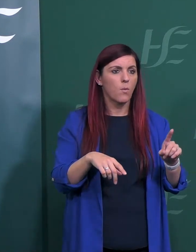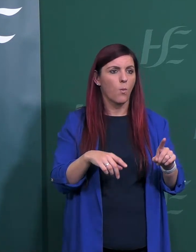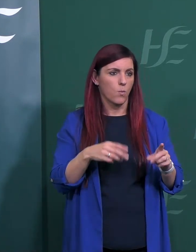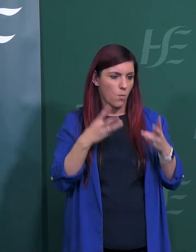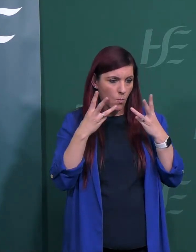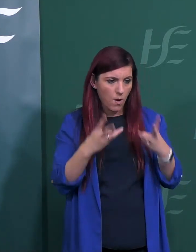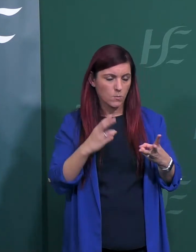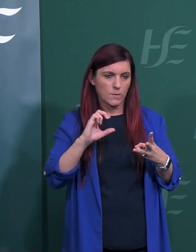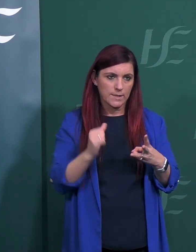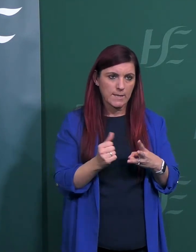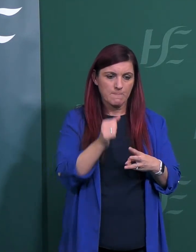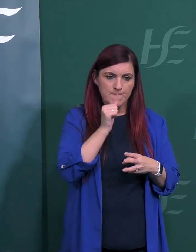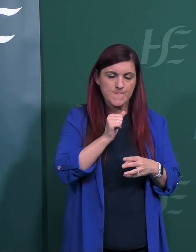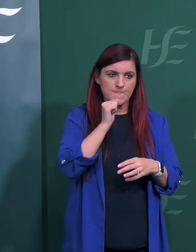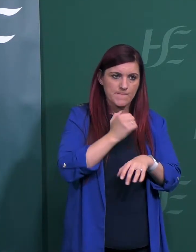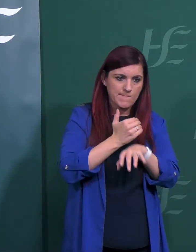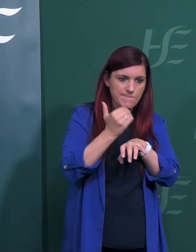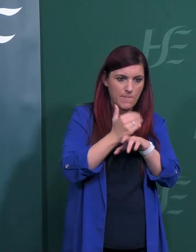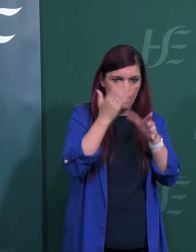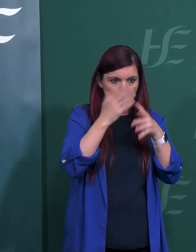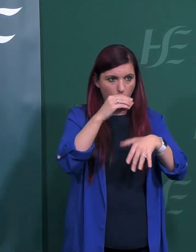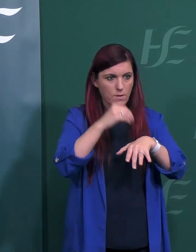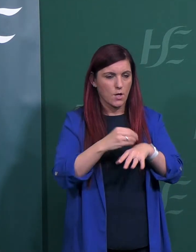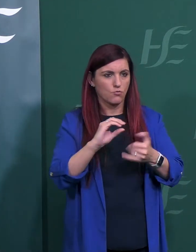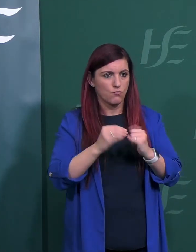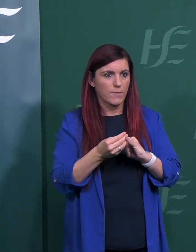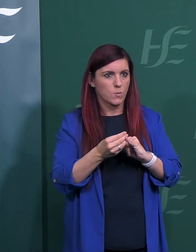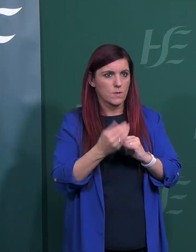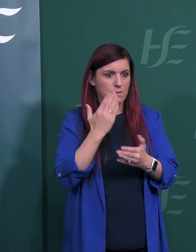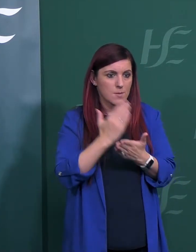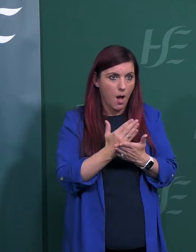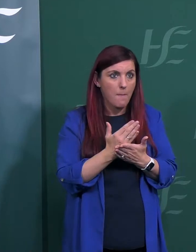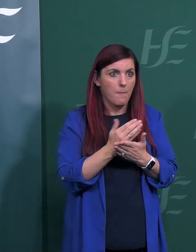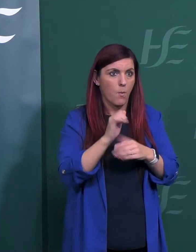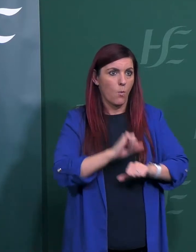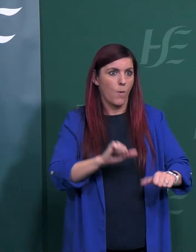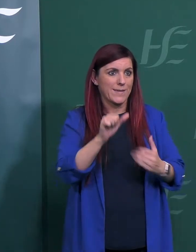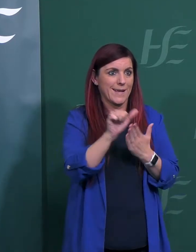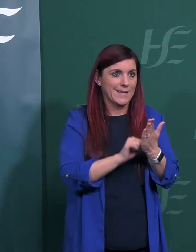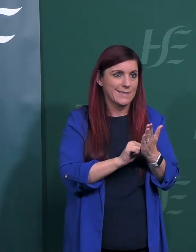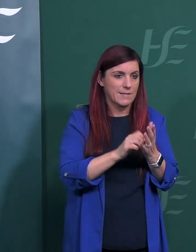that we want to keep focused on in as many hospitals as we possibly can.